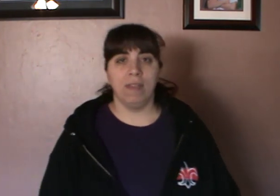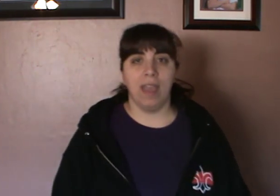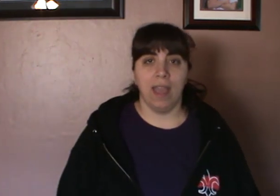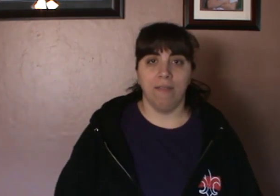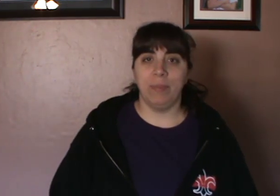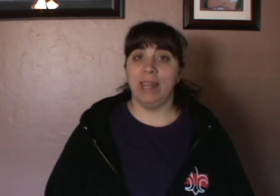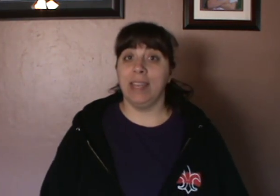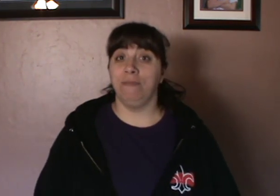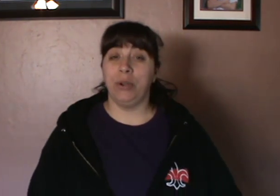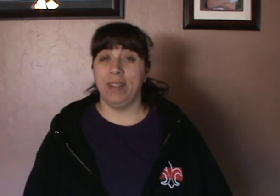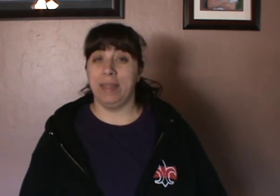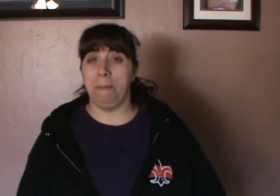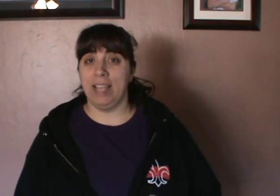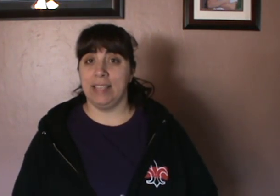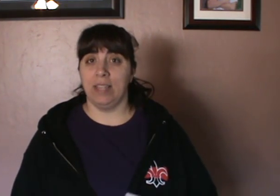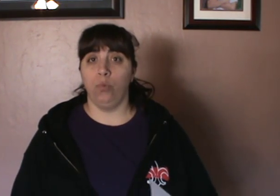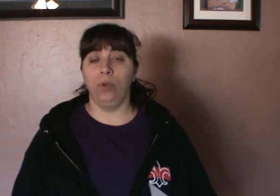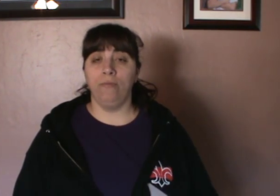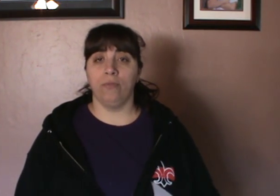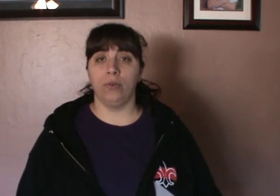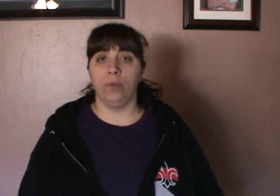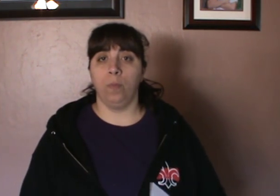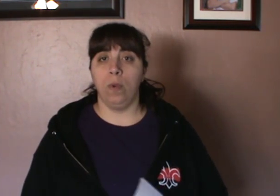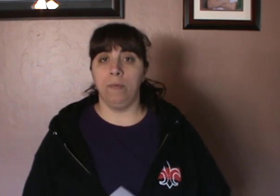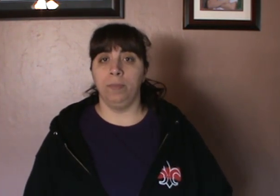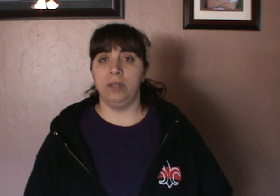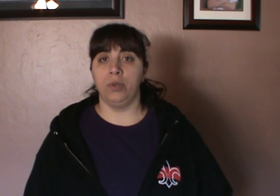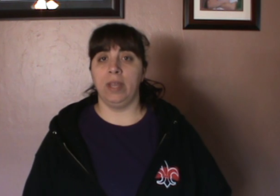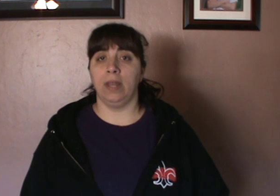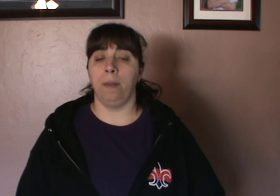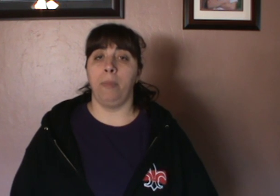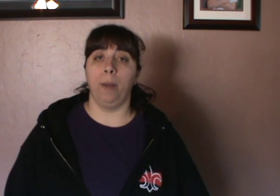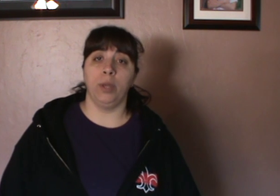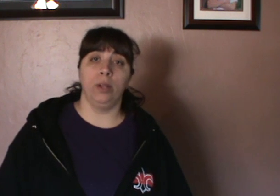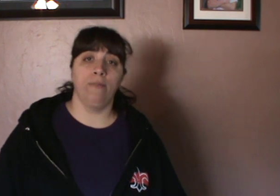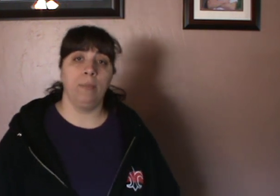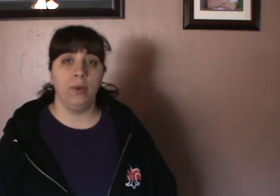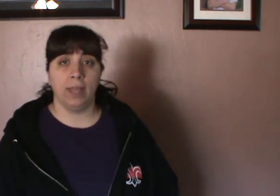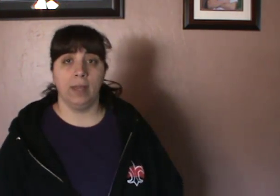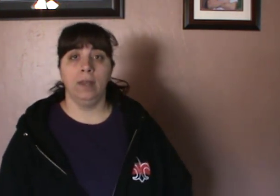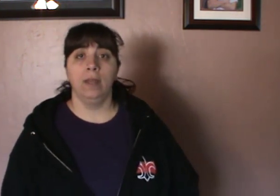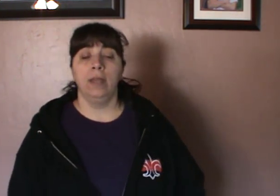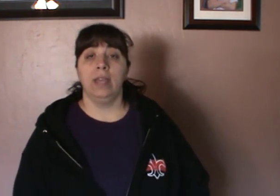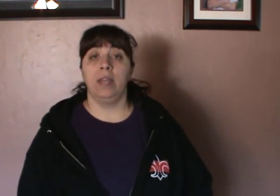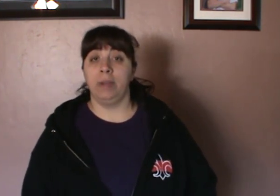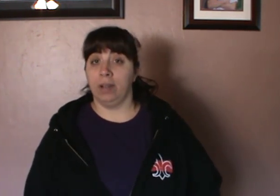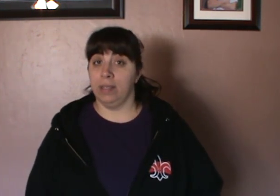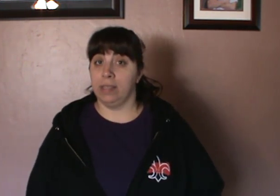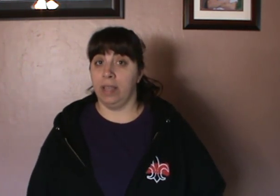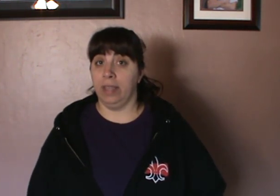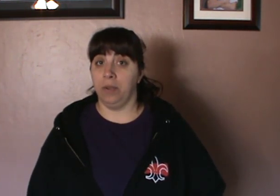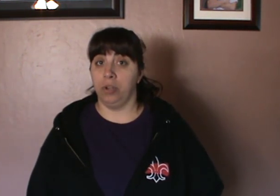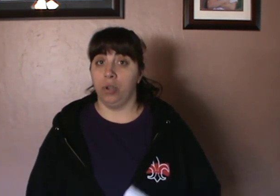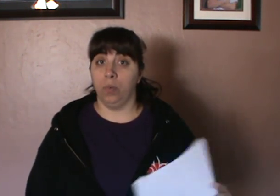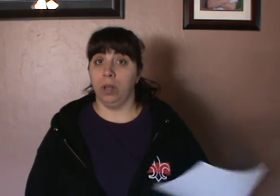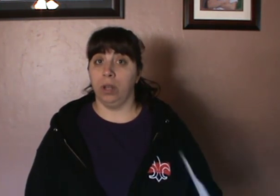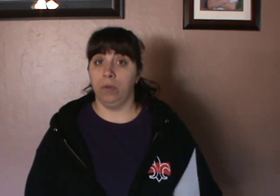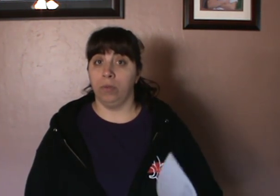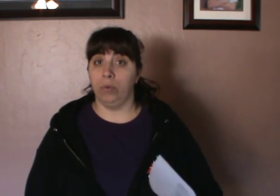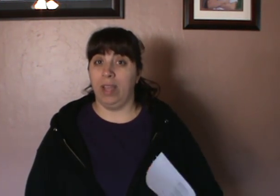Okay, everybody, if you're in the Mice and Wolf group, we will be doing Popular from Wicked in American Sign Language. So we're going to go through line